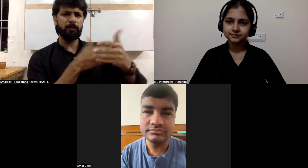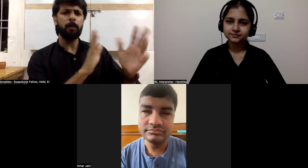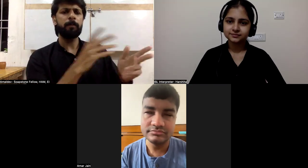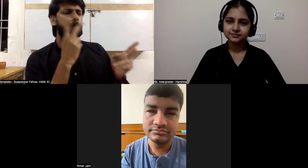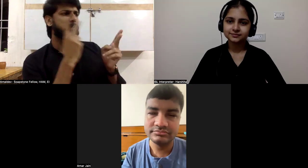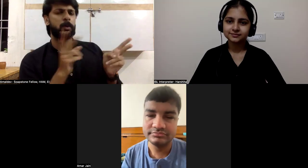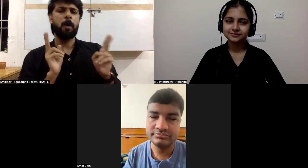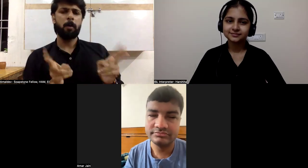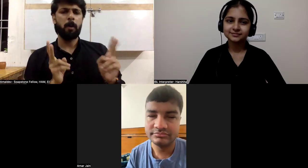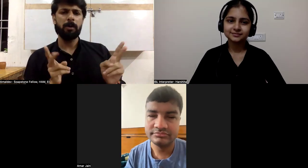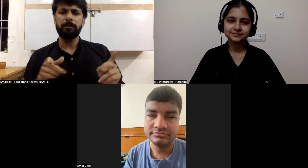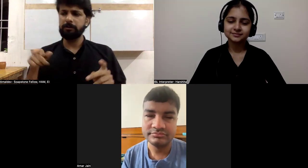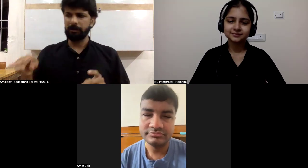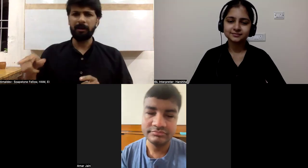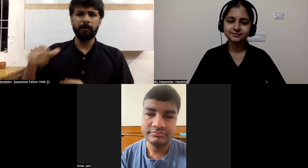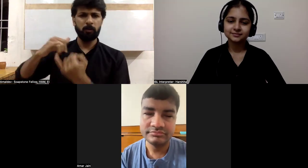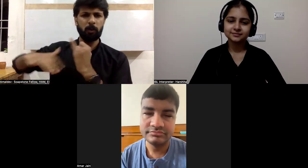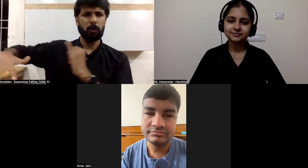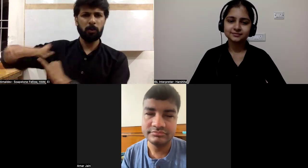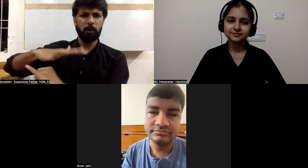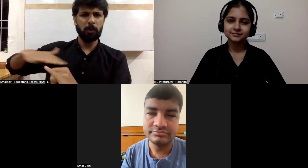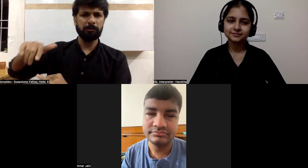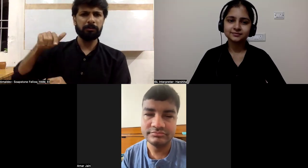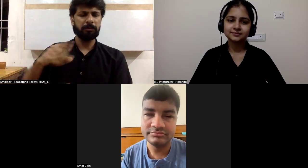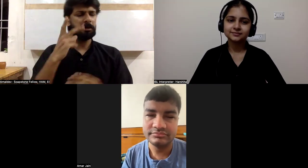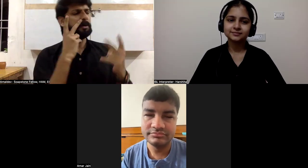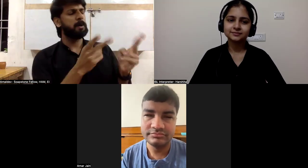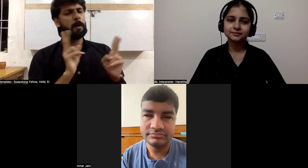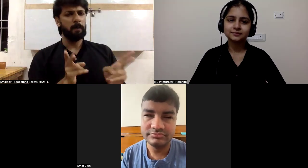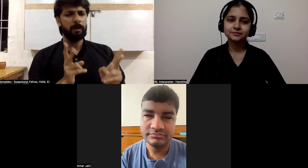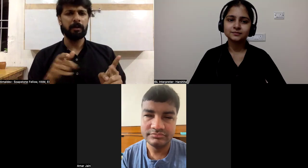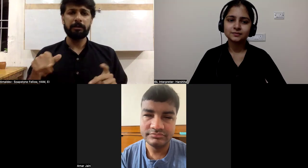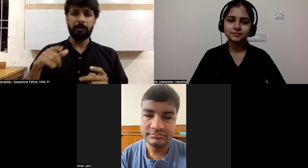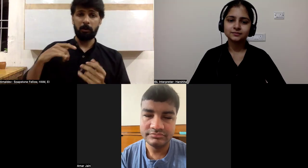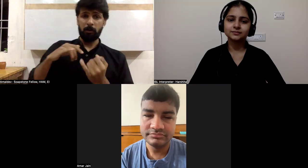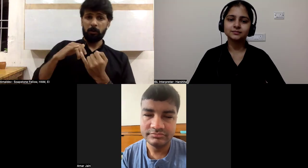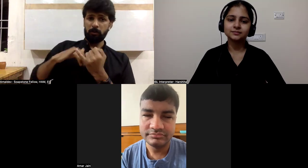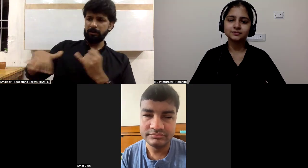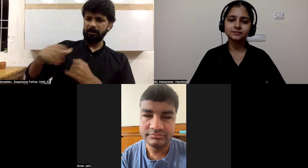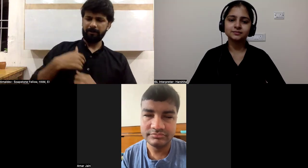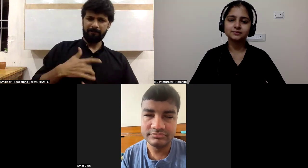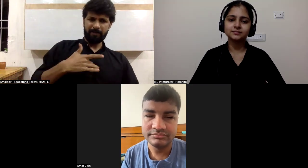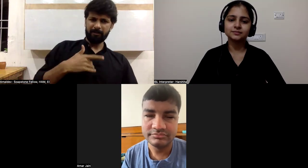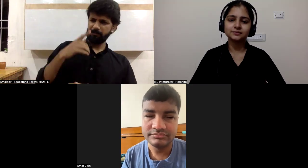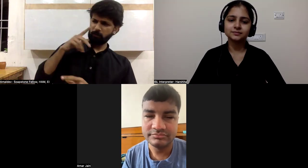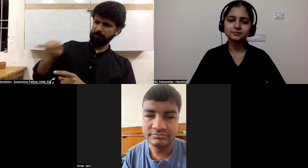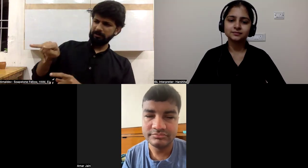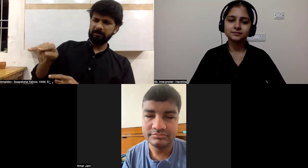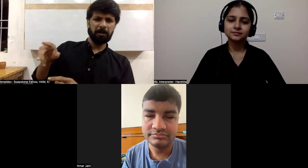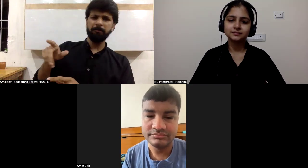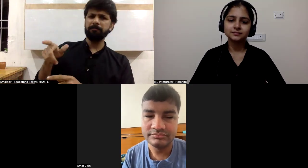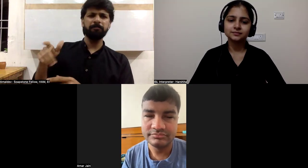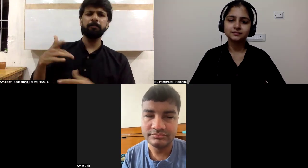the society see a blind individual? How is it perceived by the